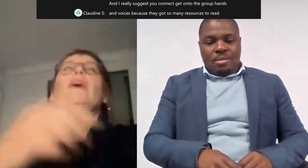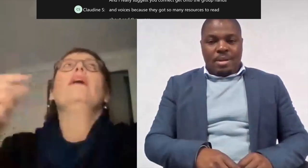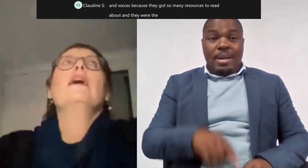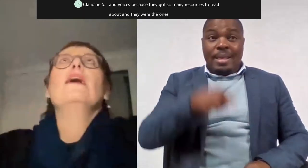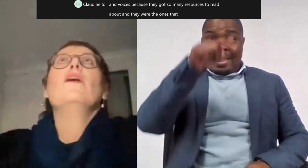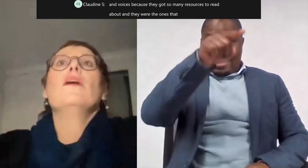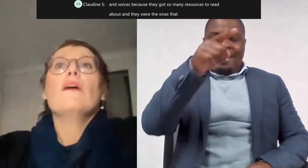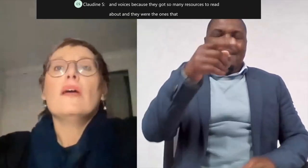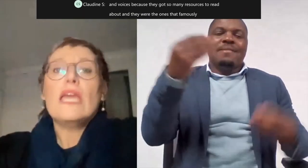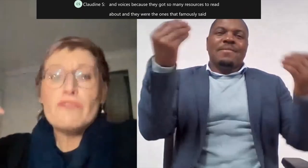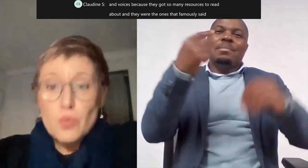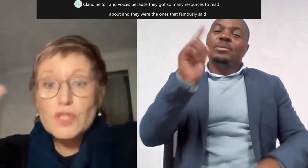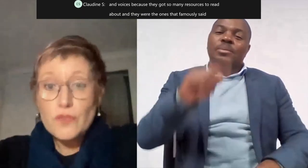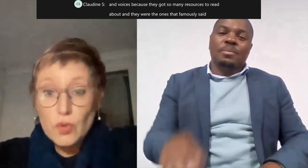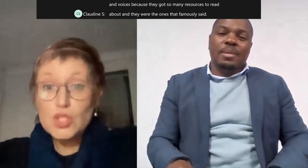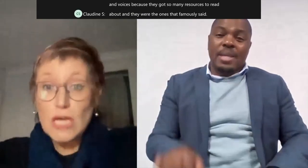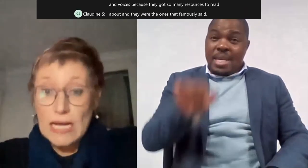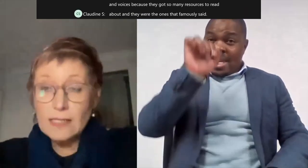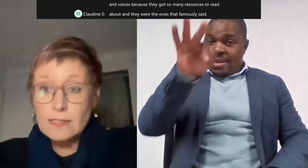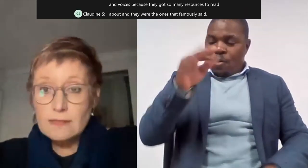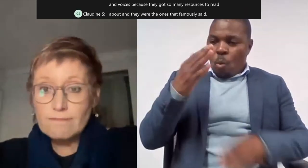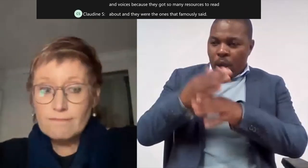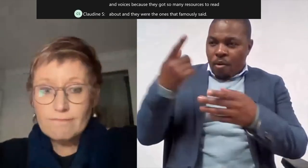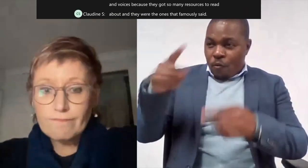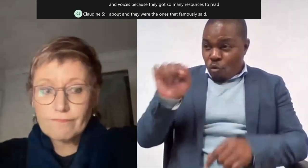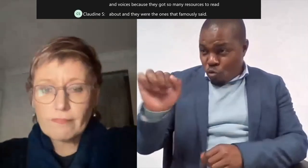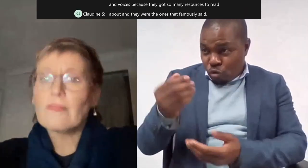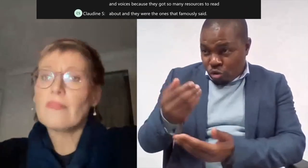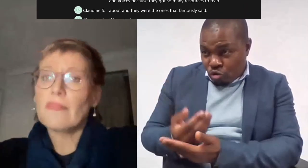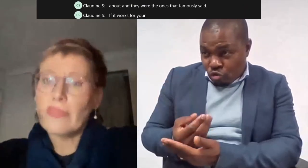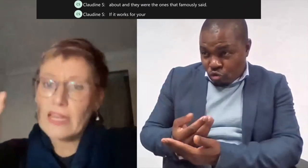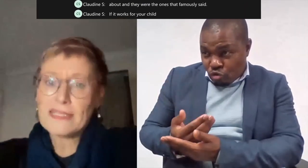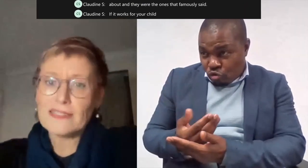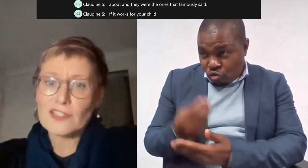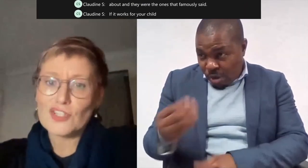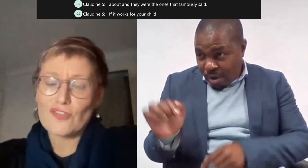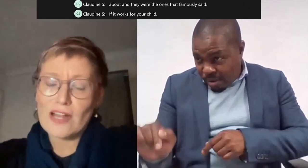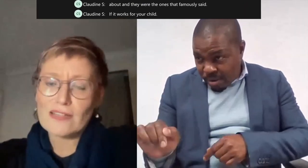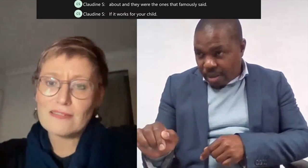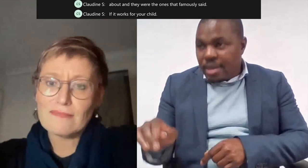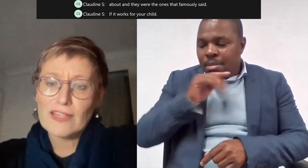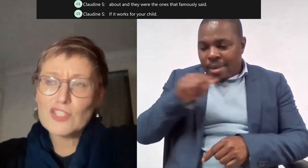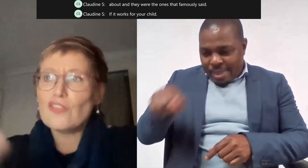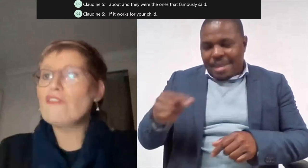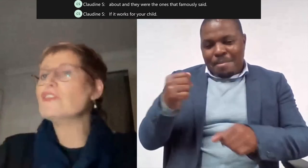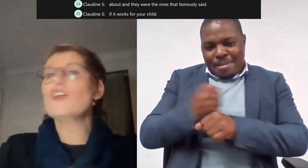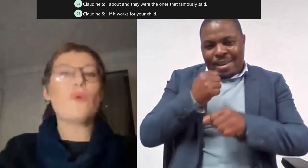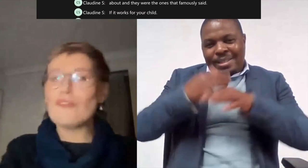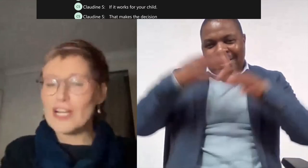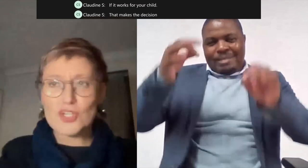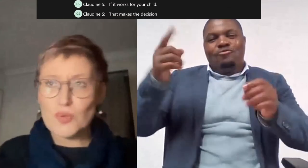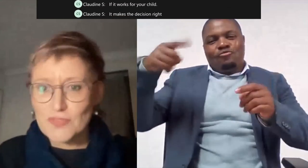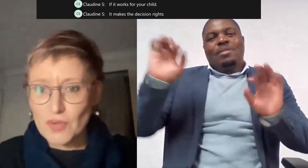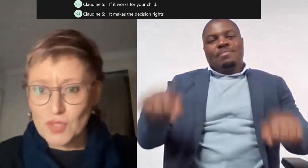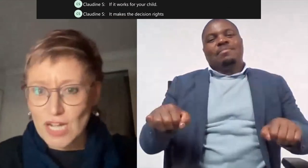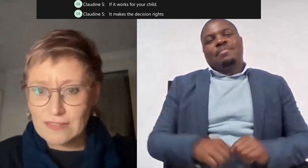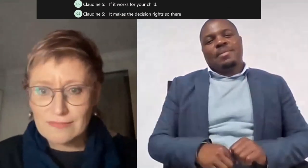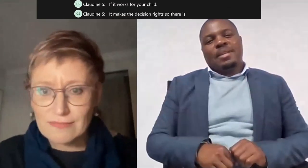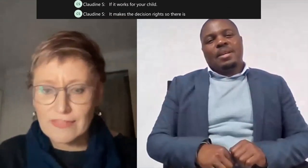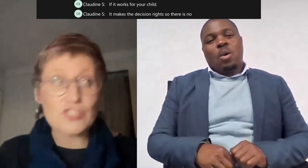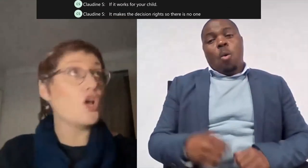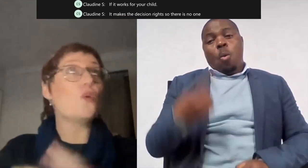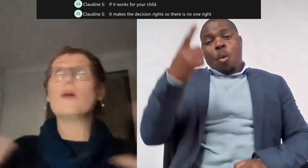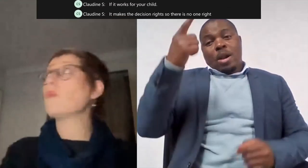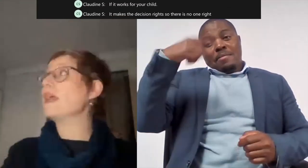said, if it works for your child, then it makes the decision right. So there is no one right choice for your